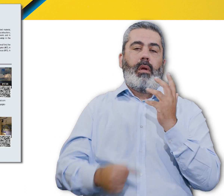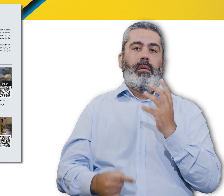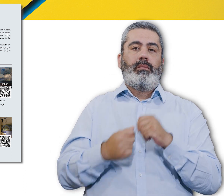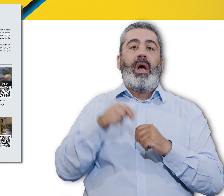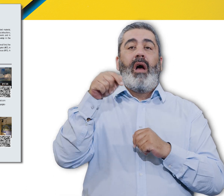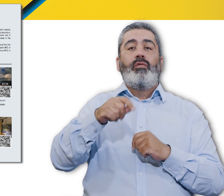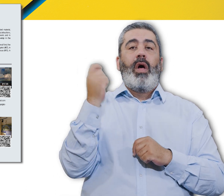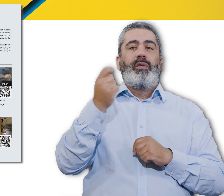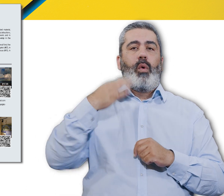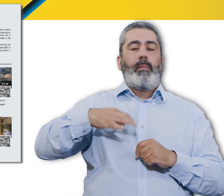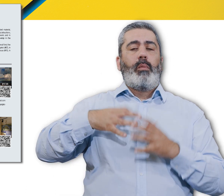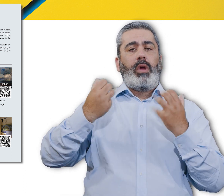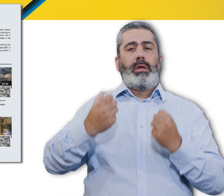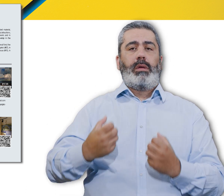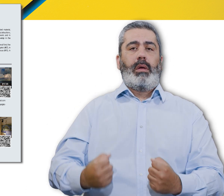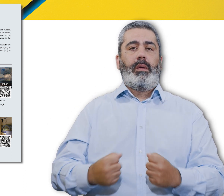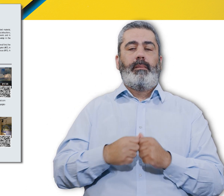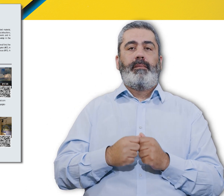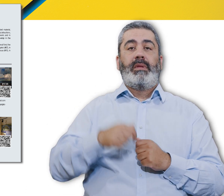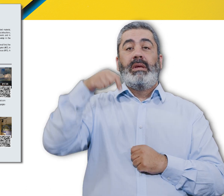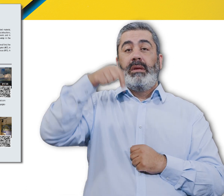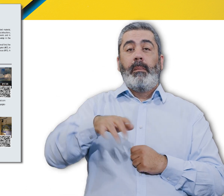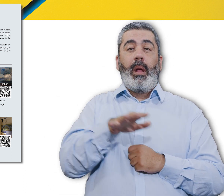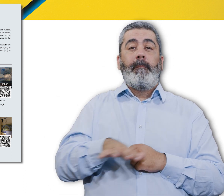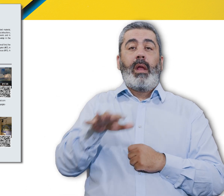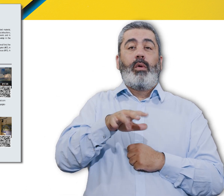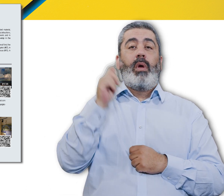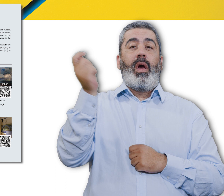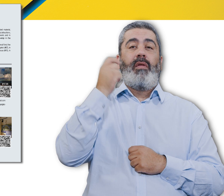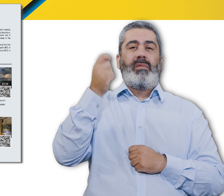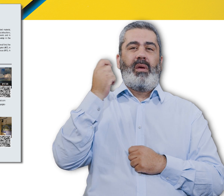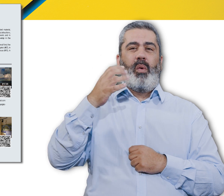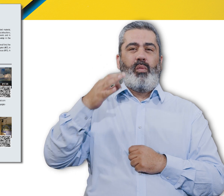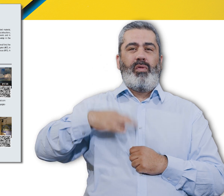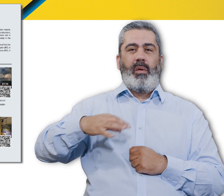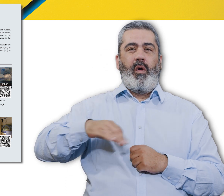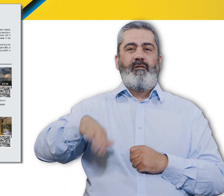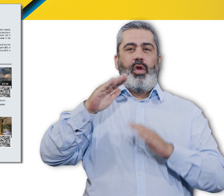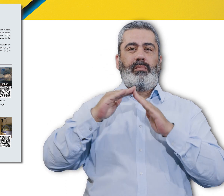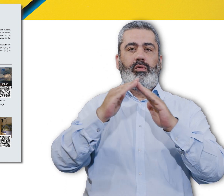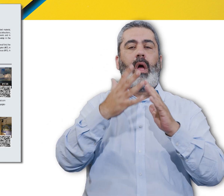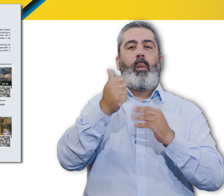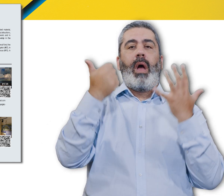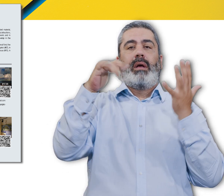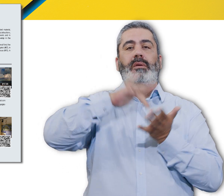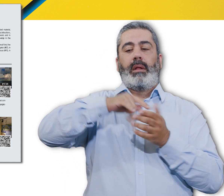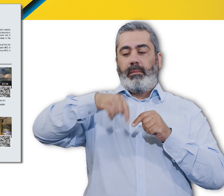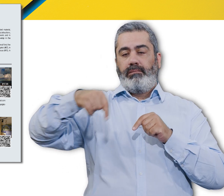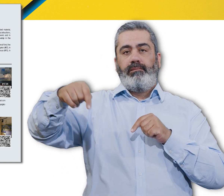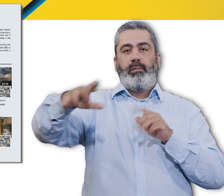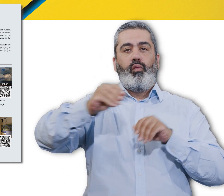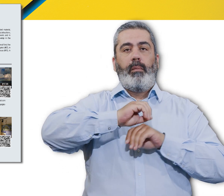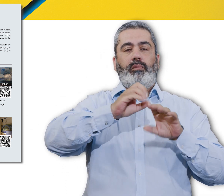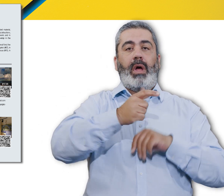In Aspragilo, number 87, in Metsovo, number 117, in Mavroneia, number 4, in